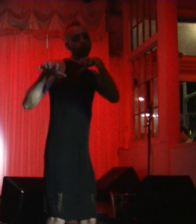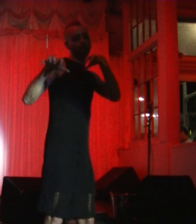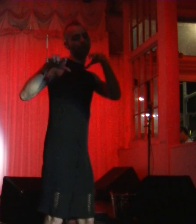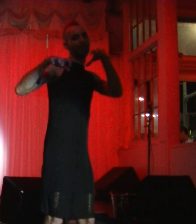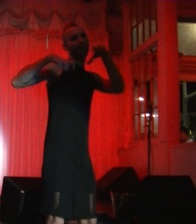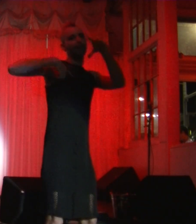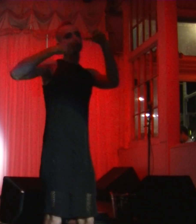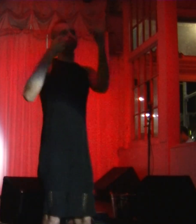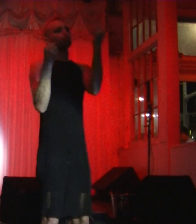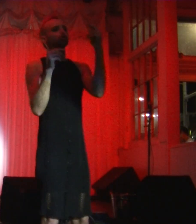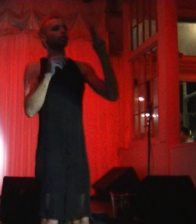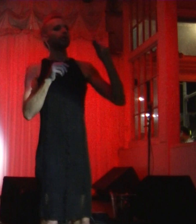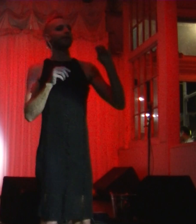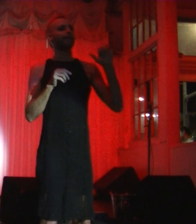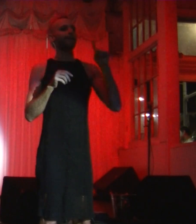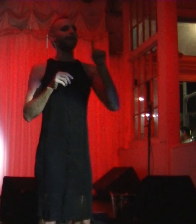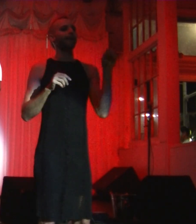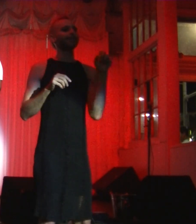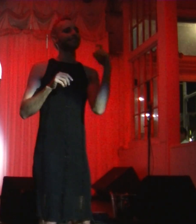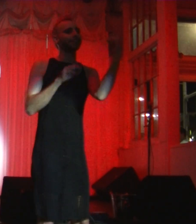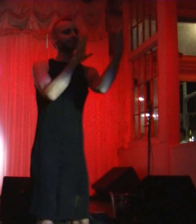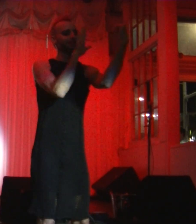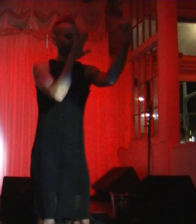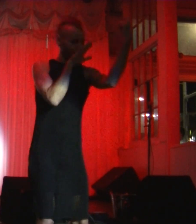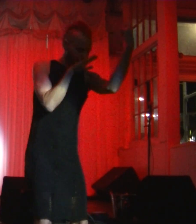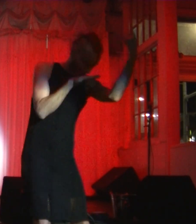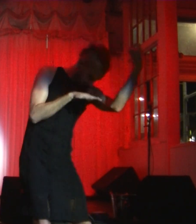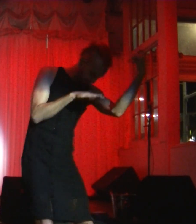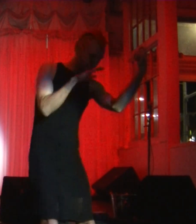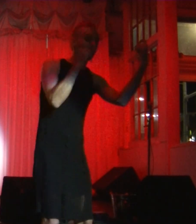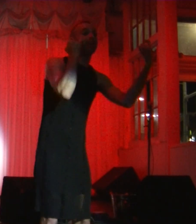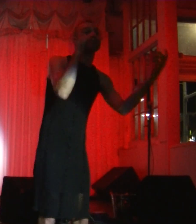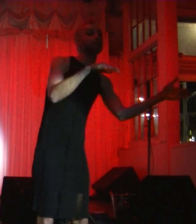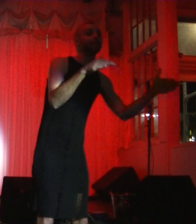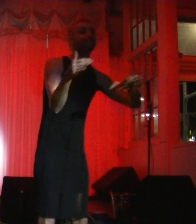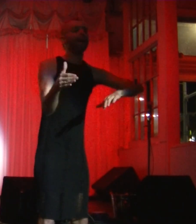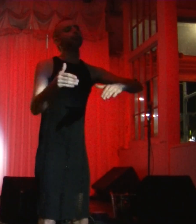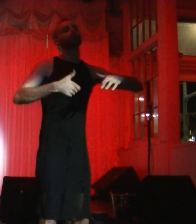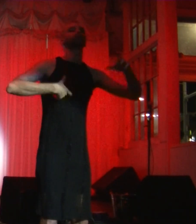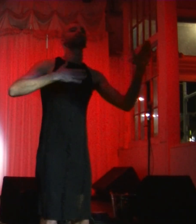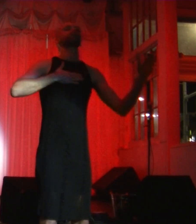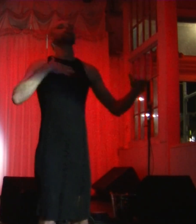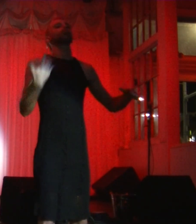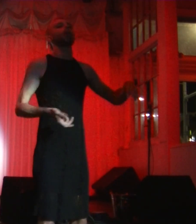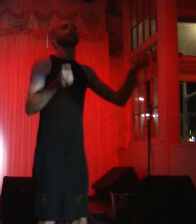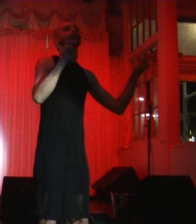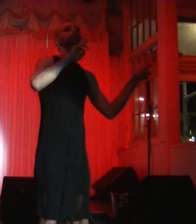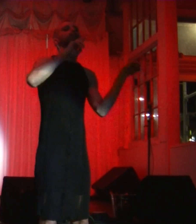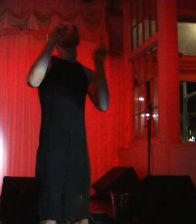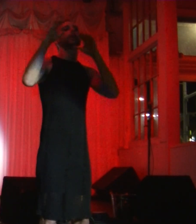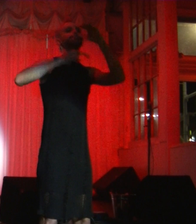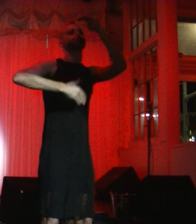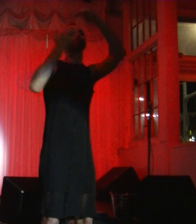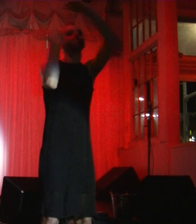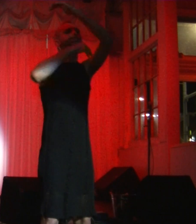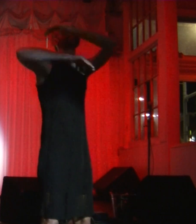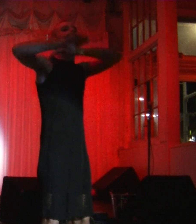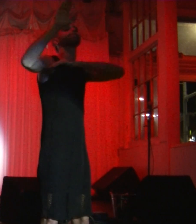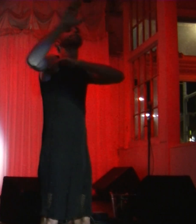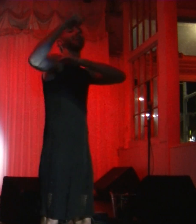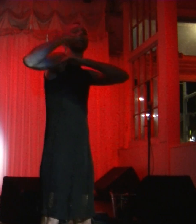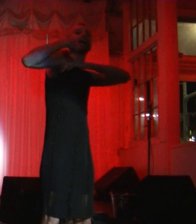feet. If I'm dying, I'll be the next one at the throne, thrusting and loving my way into